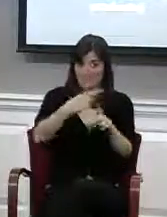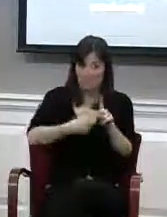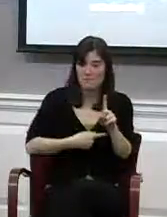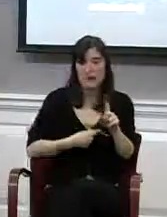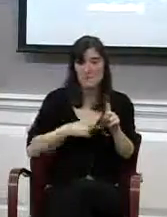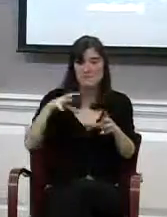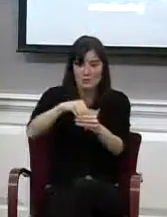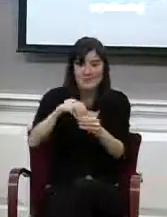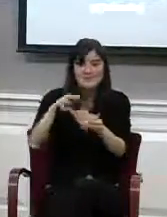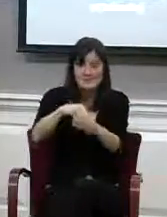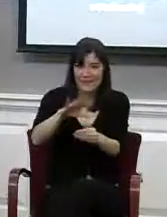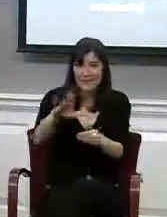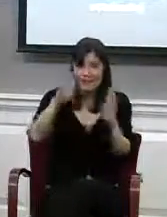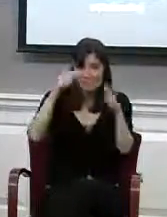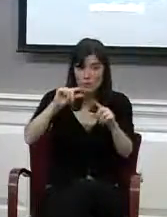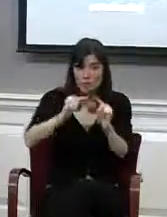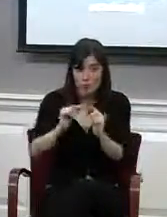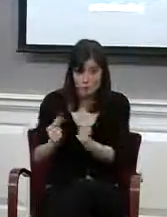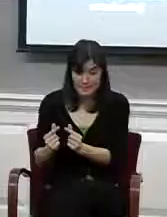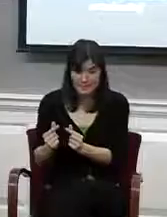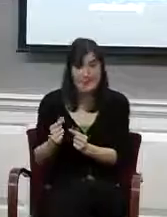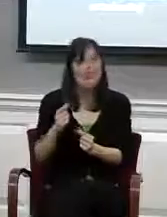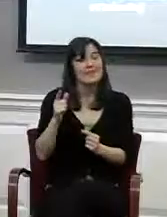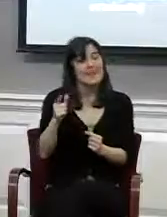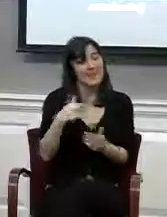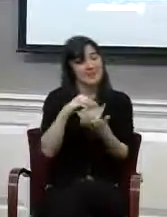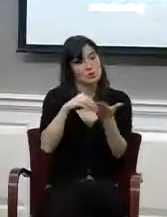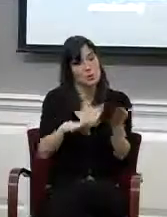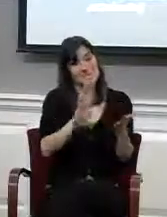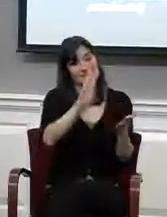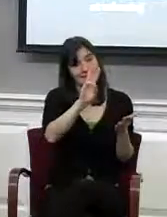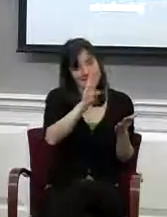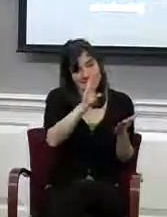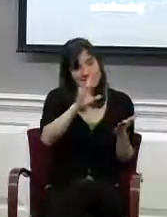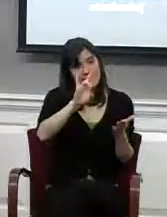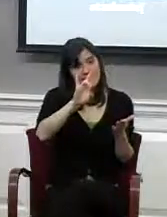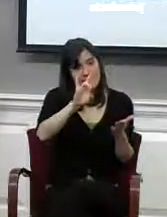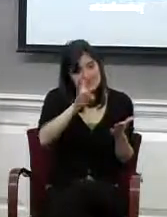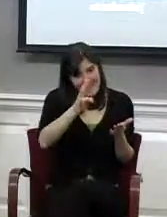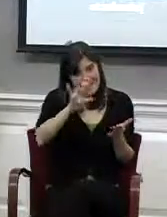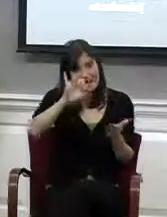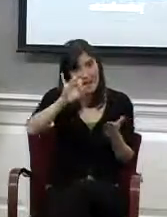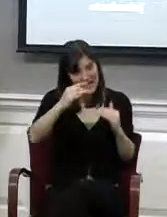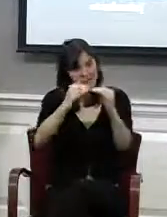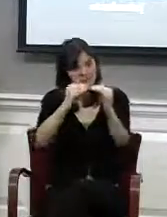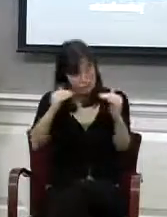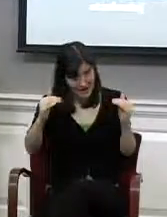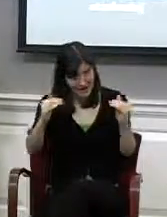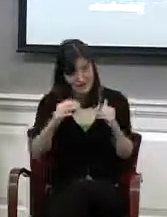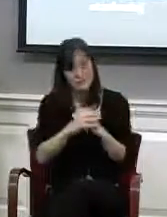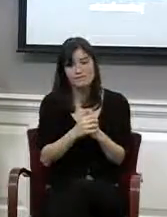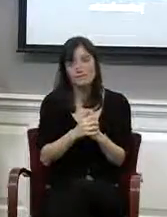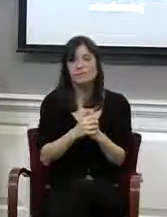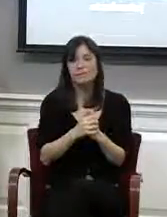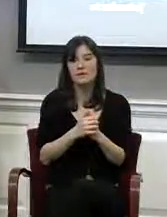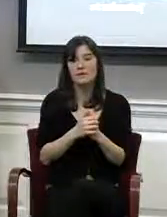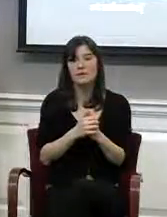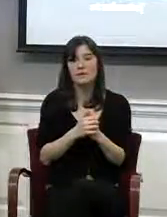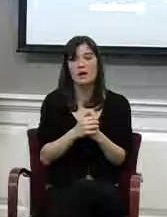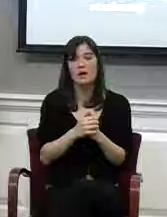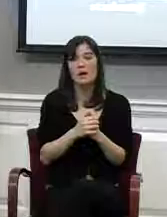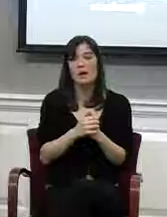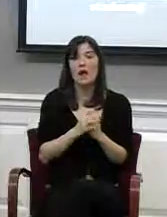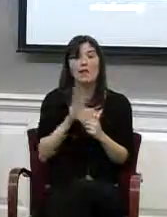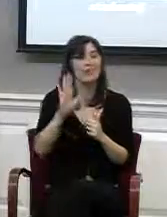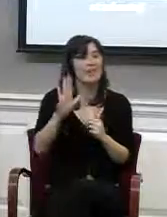for their learners, which are in 6th, 7th, and 8th grades, of the 153 real-life examples, the primary curricular